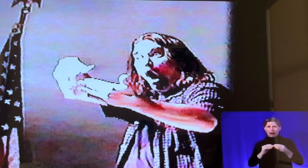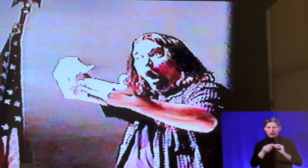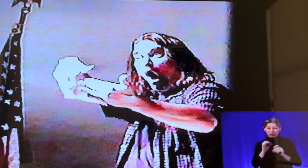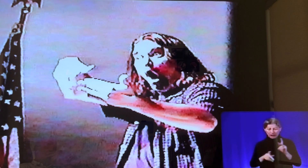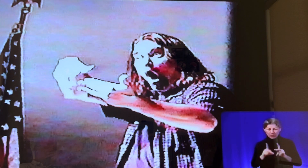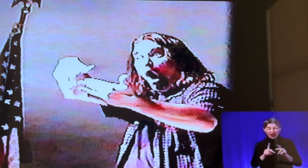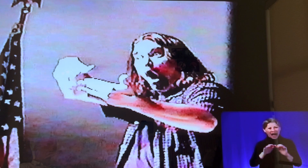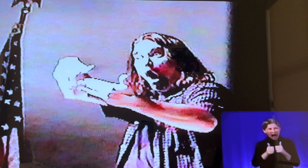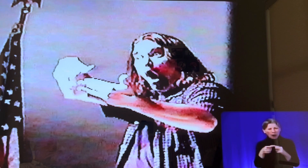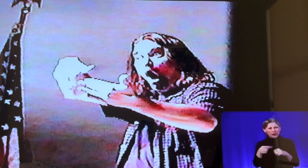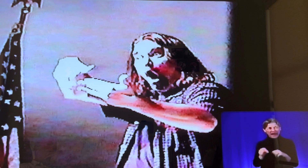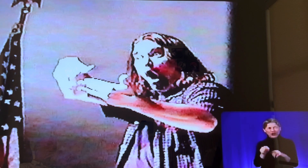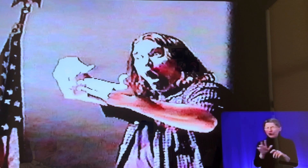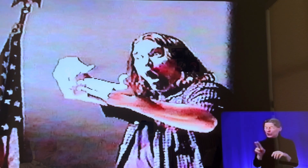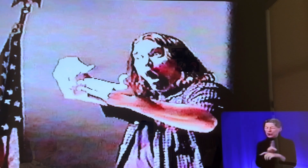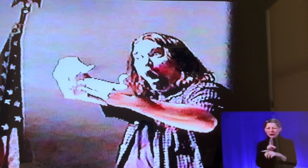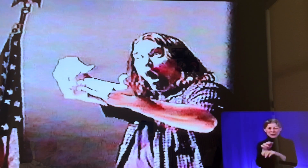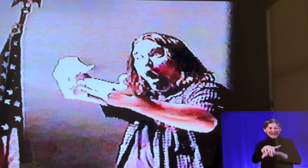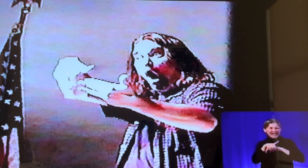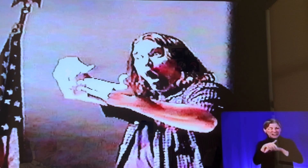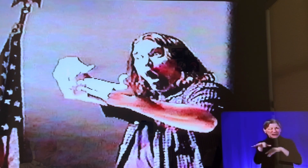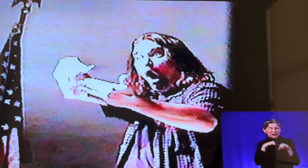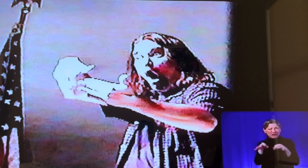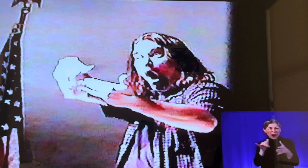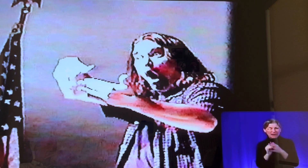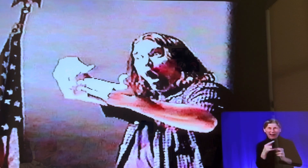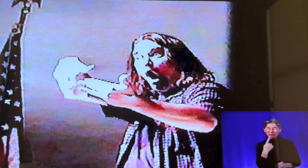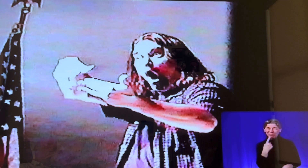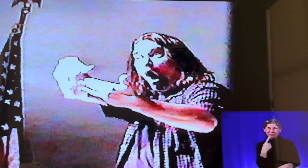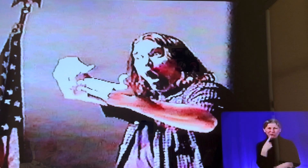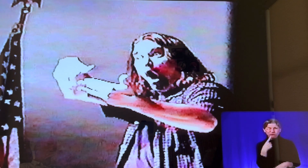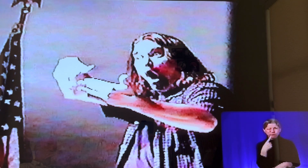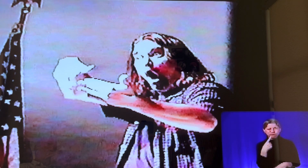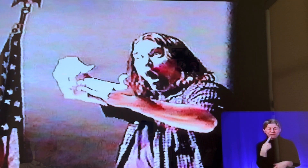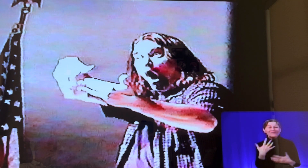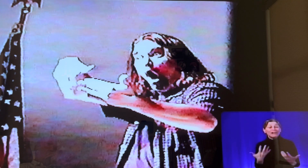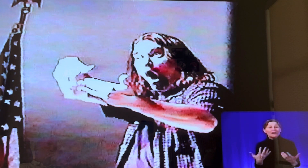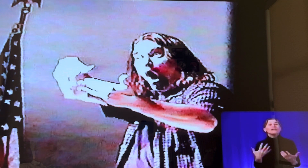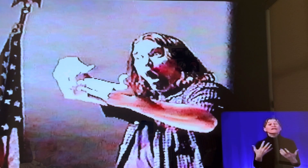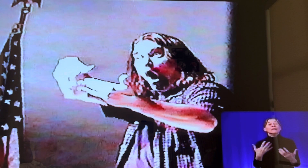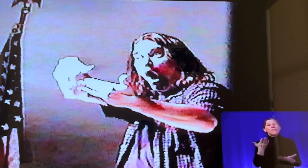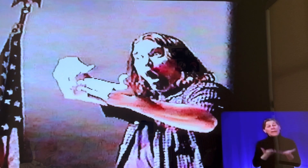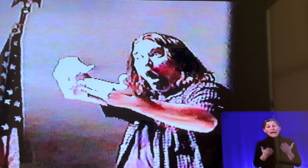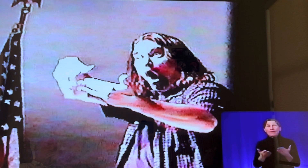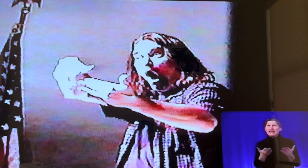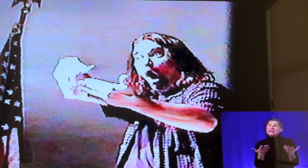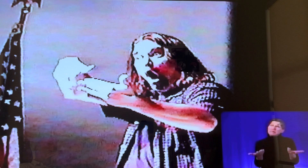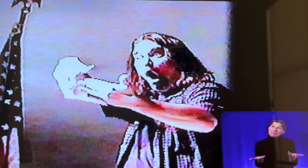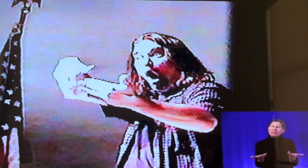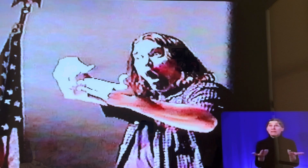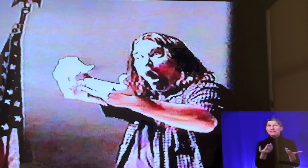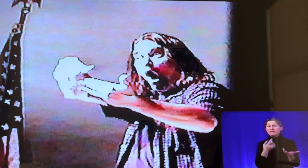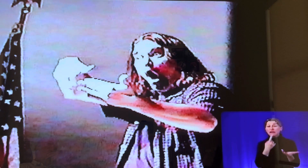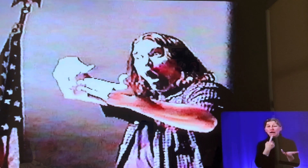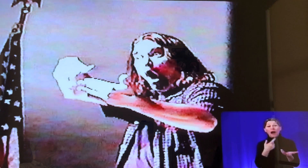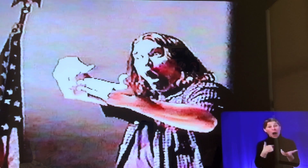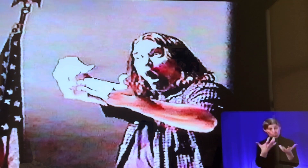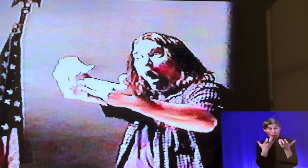you wrap some English around that. So maybe you might say, I want you all to be